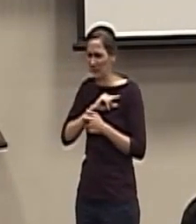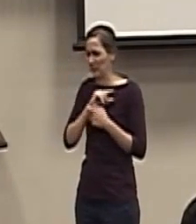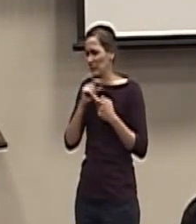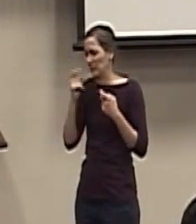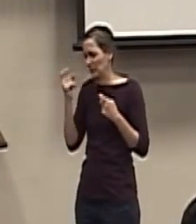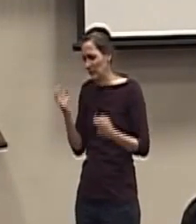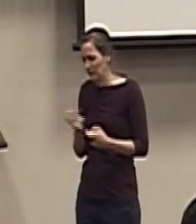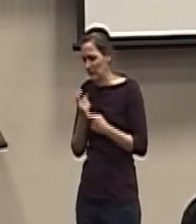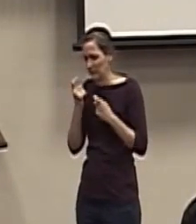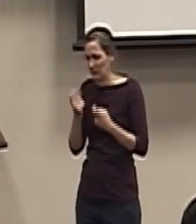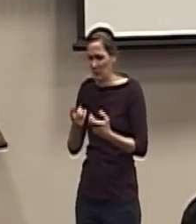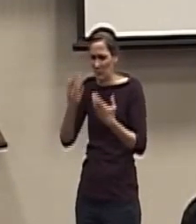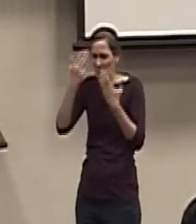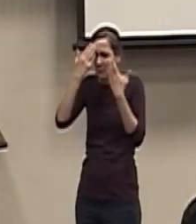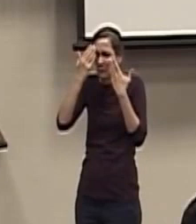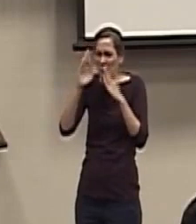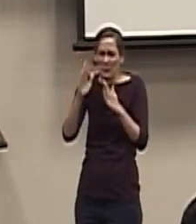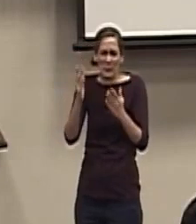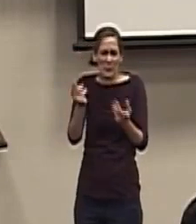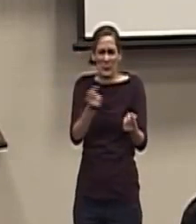and really don't know where to turn.